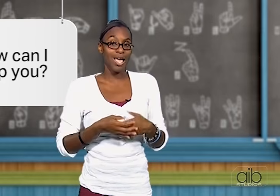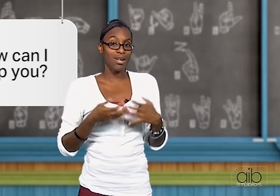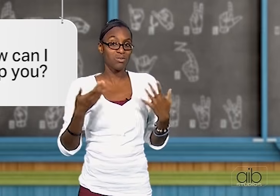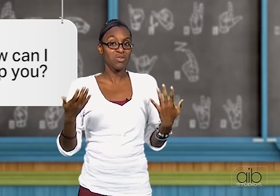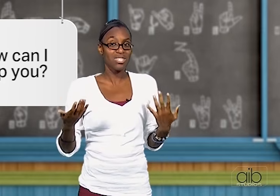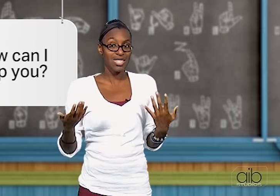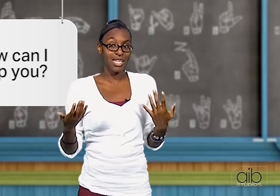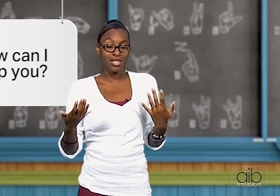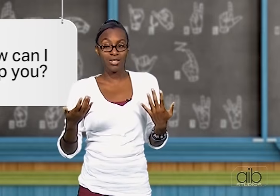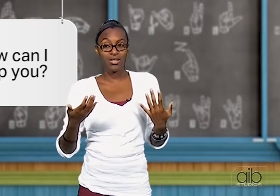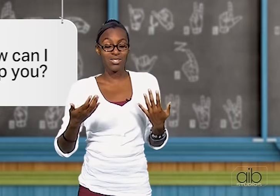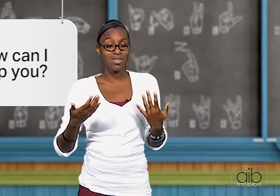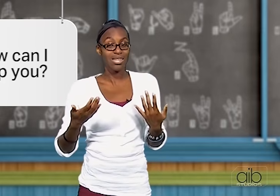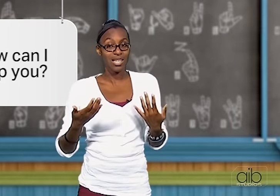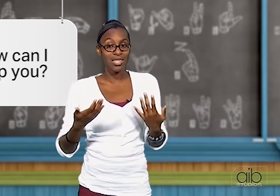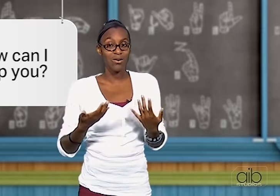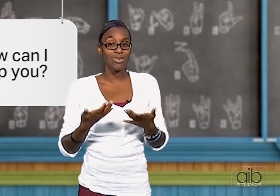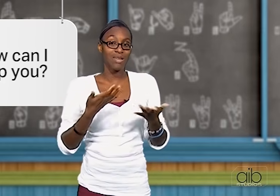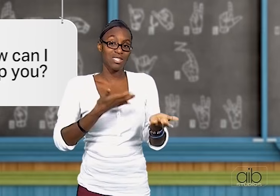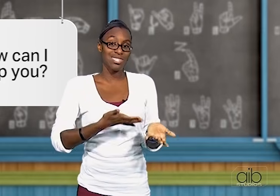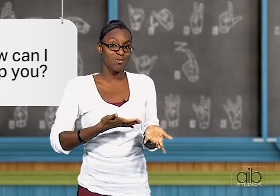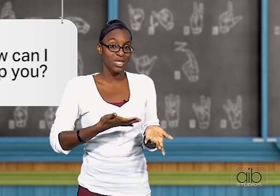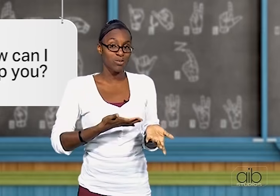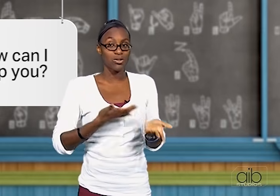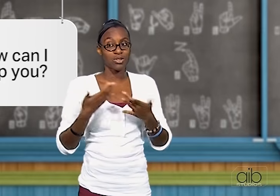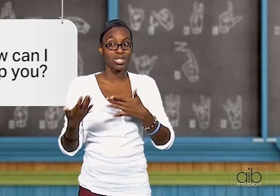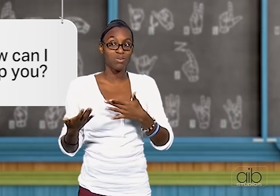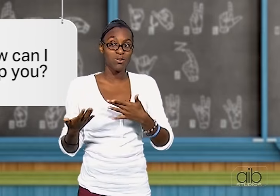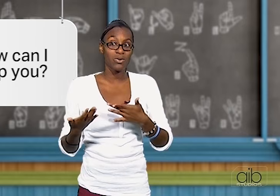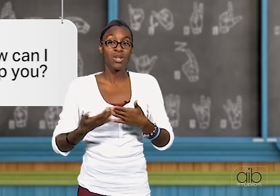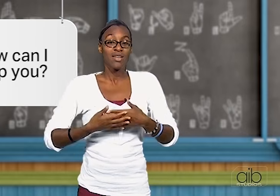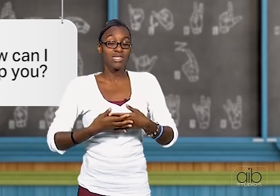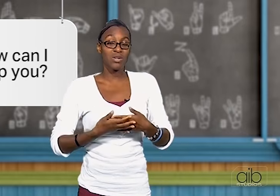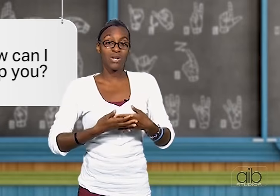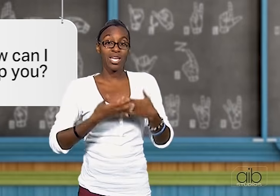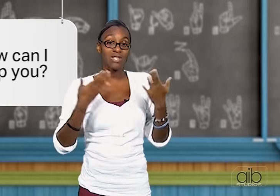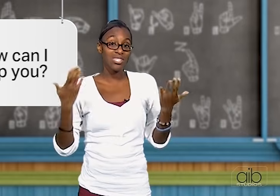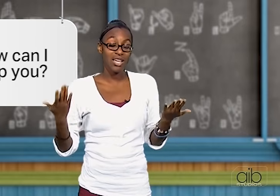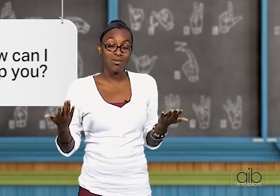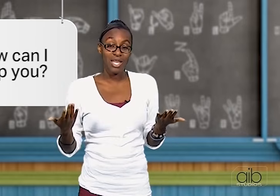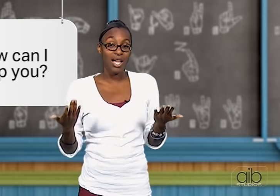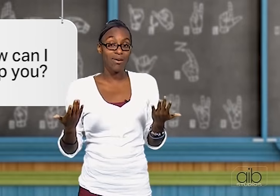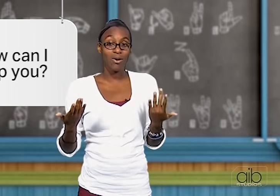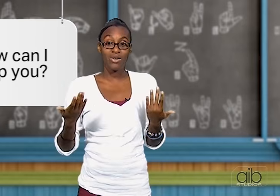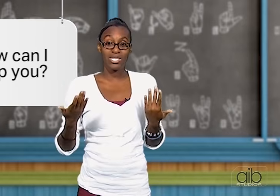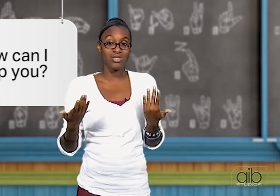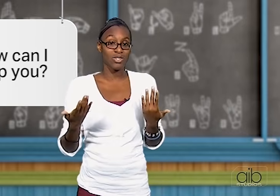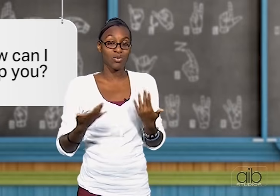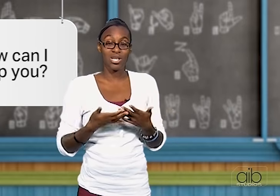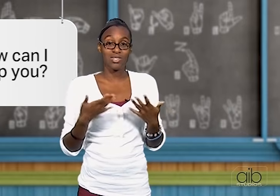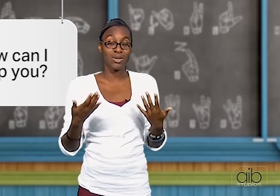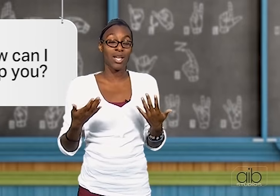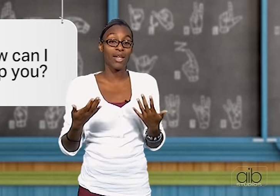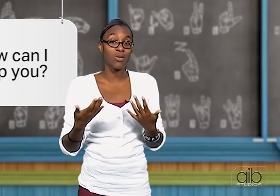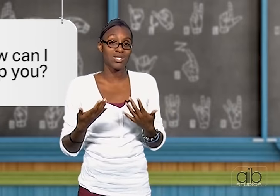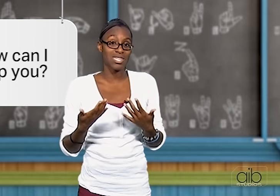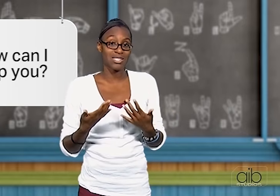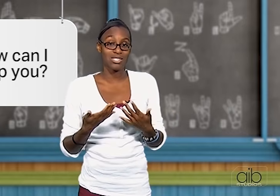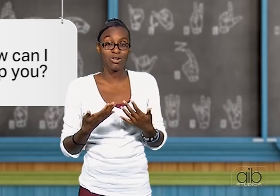at a movie theater or something like that where you have to sit people or greet people. So every time that I walk into a restaurant, I always get told